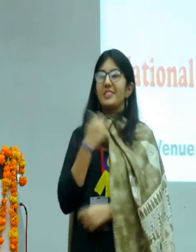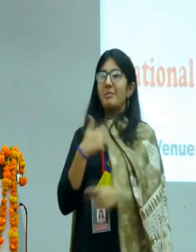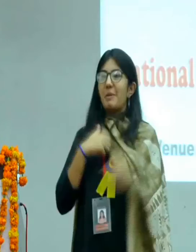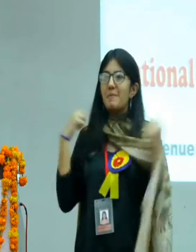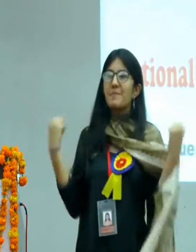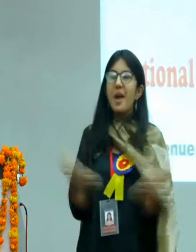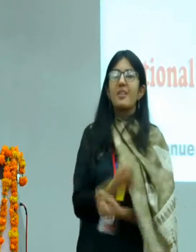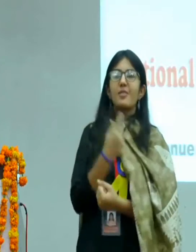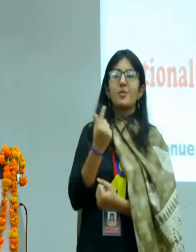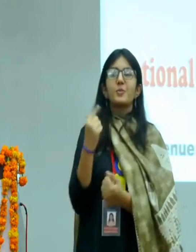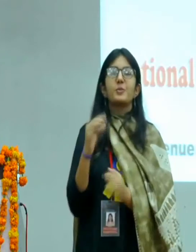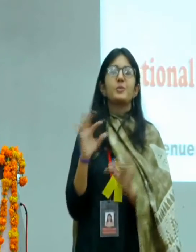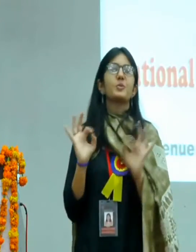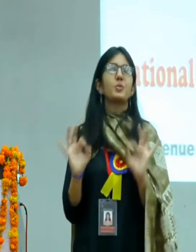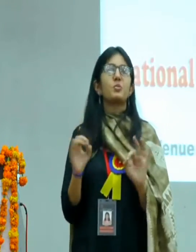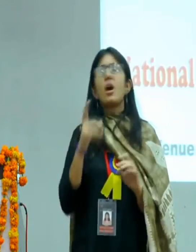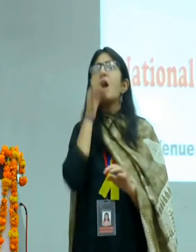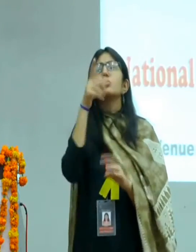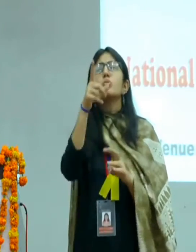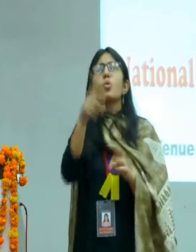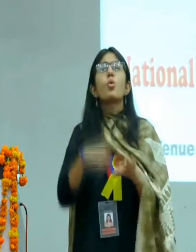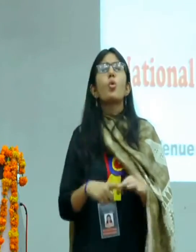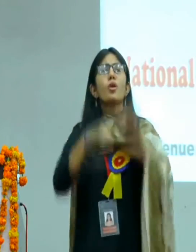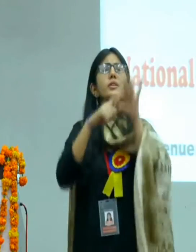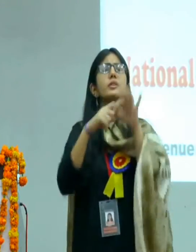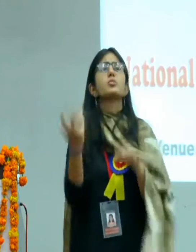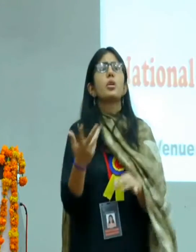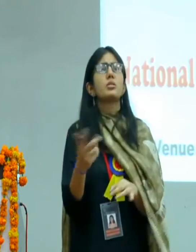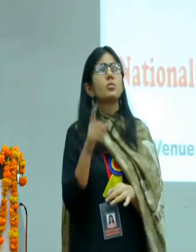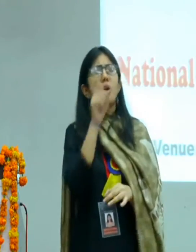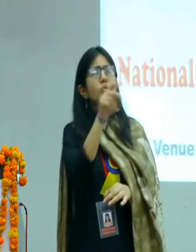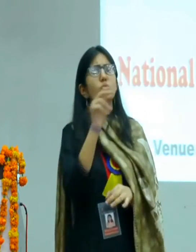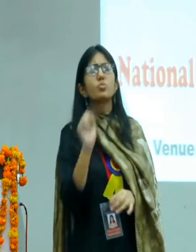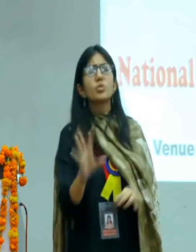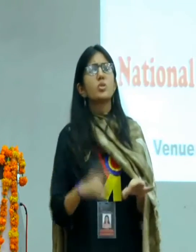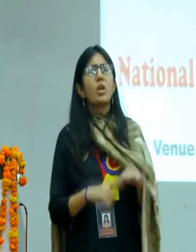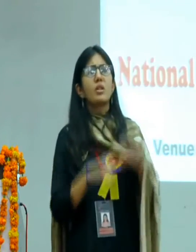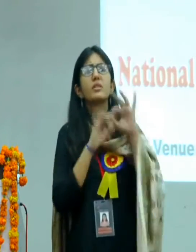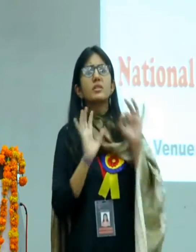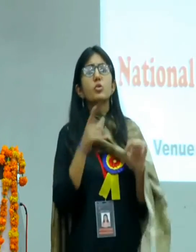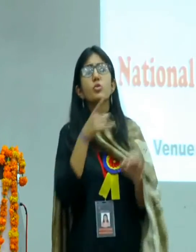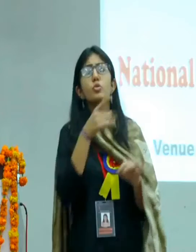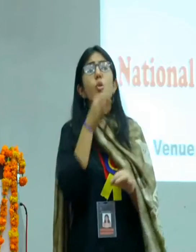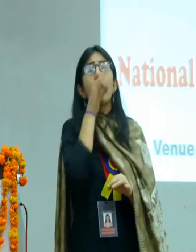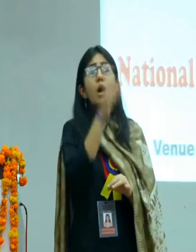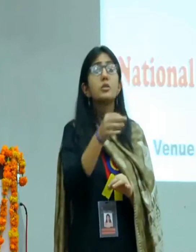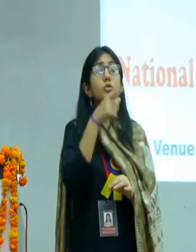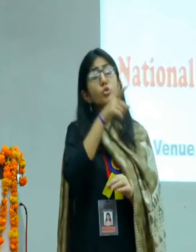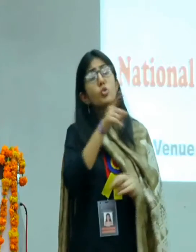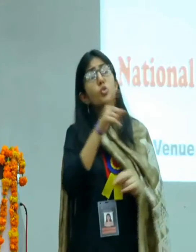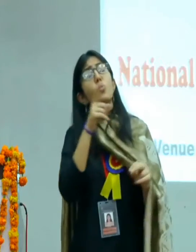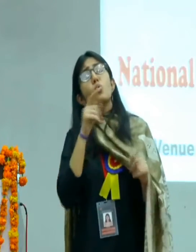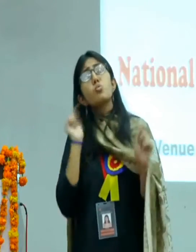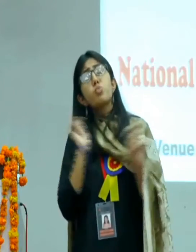There is always question that what is your qualification, but that question we should not ask. The question should be, what is your contribution to the